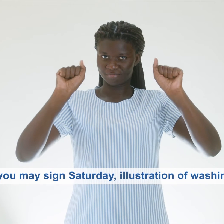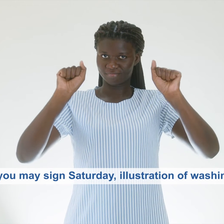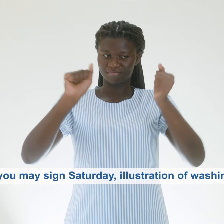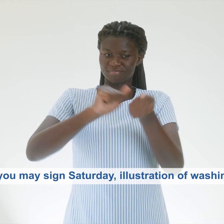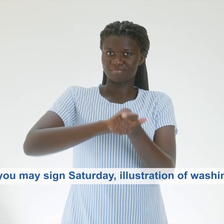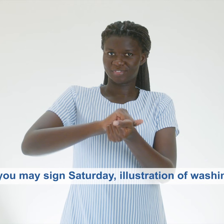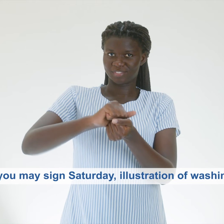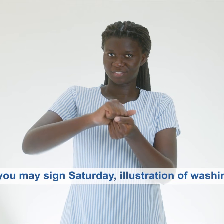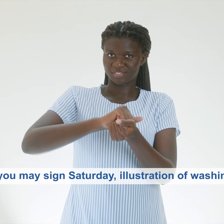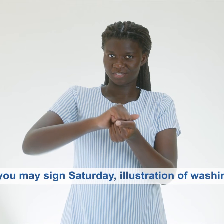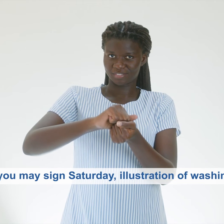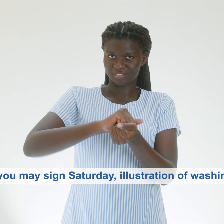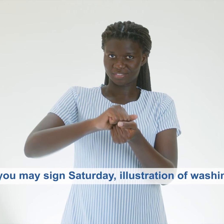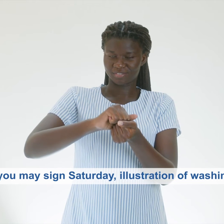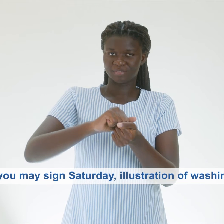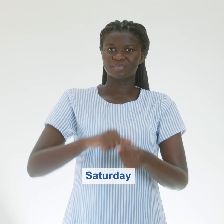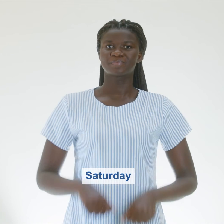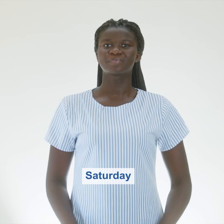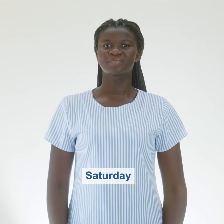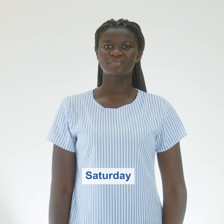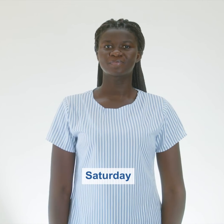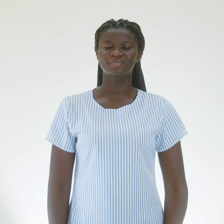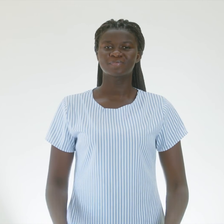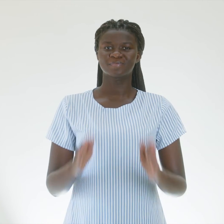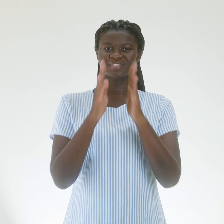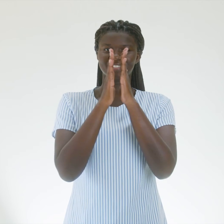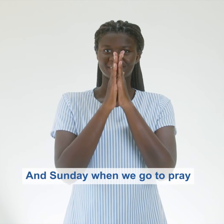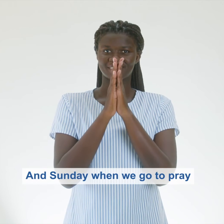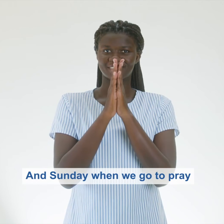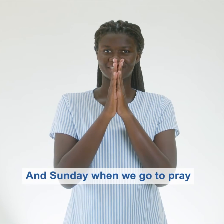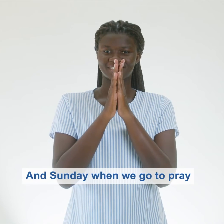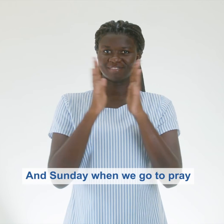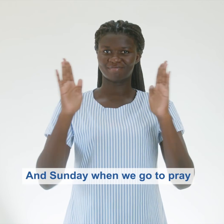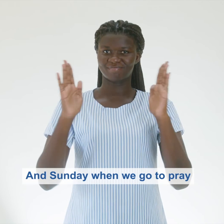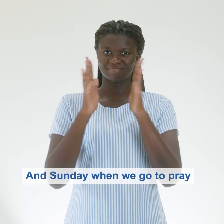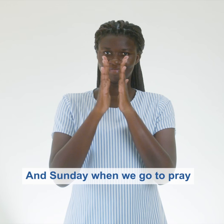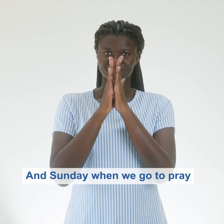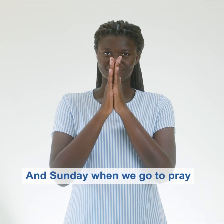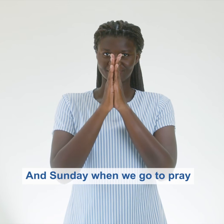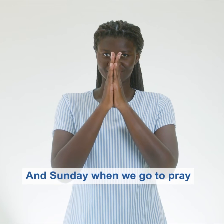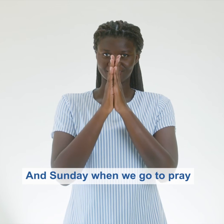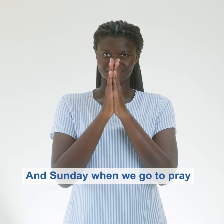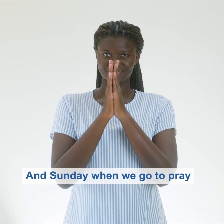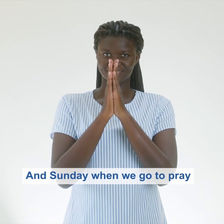illustration of washing, Saturday. And Sunday, when we all go to pray.